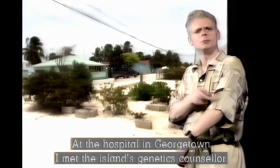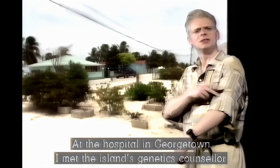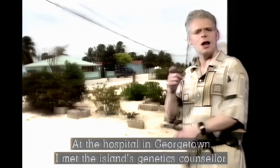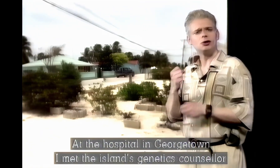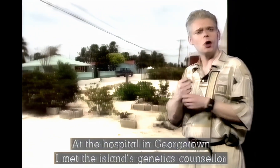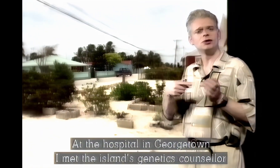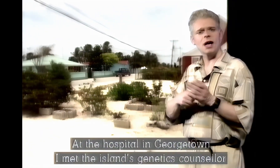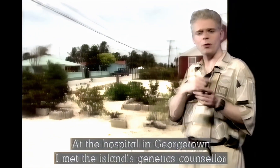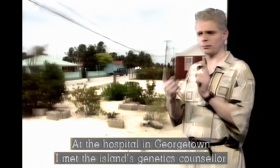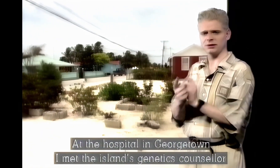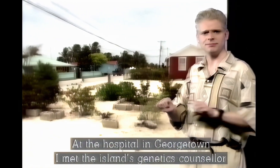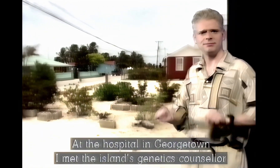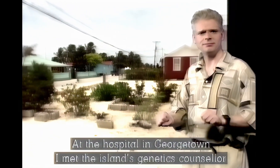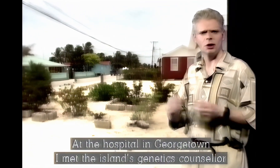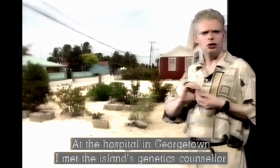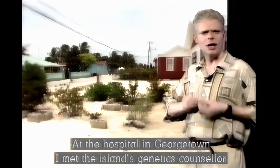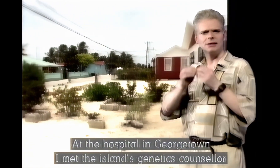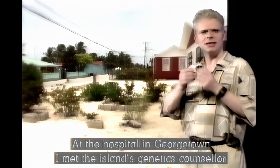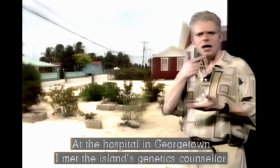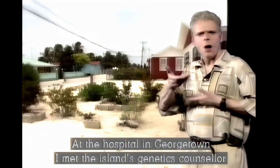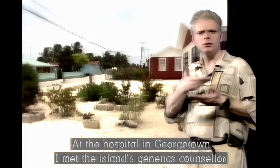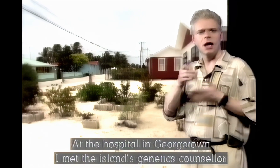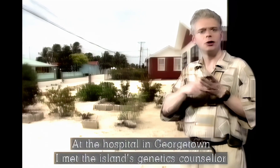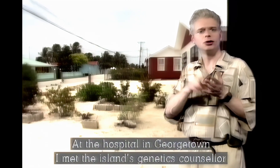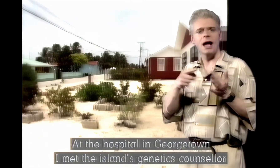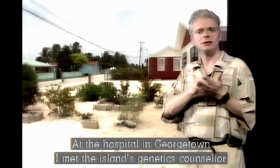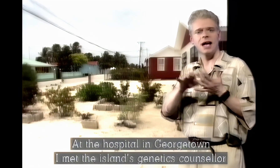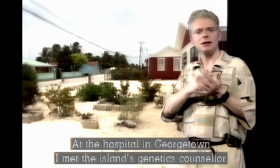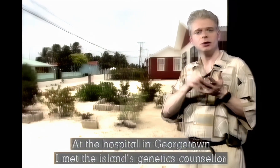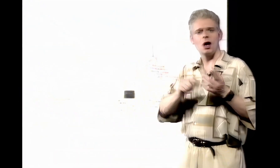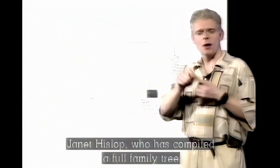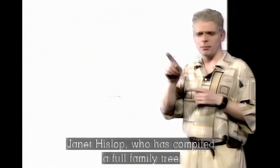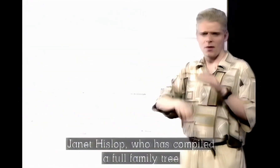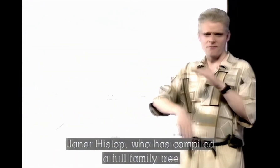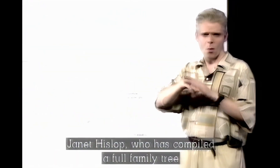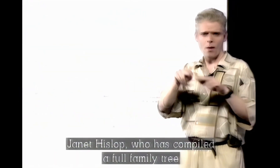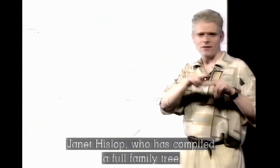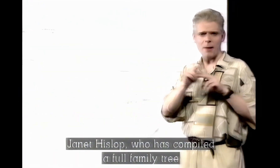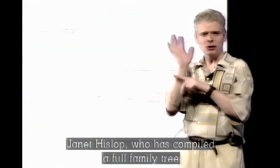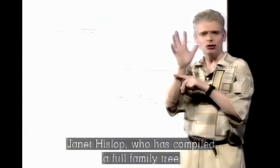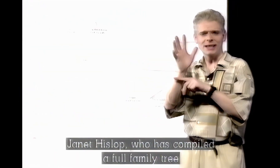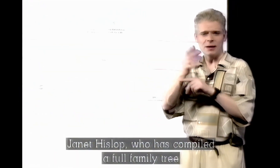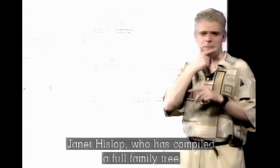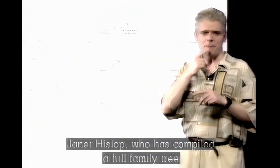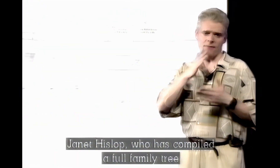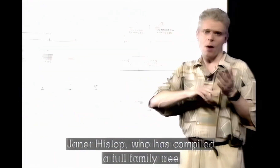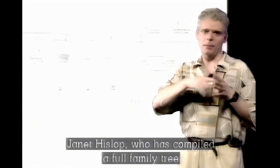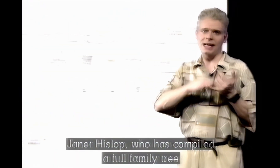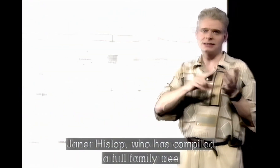At the hospital in Georgetown, I met the island's genetics counsellor, Janet Hislop, who has compiled a full family tree of all the people in East